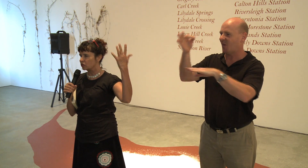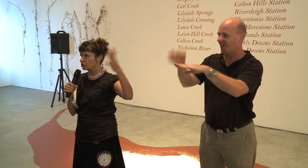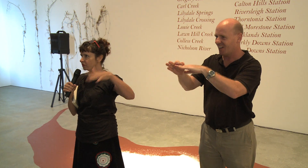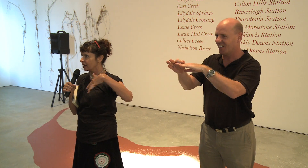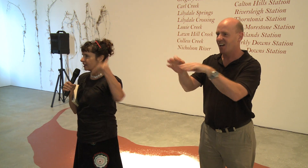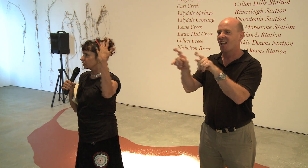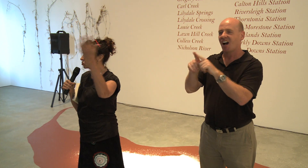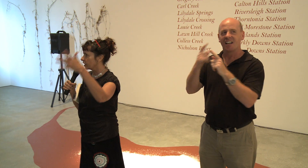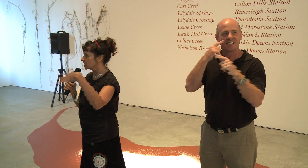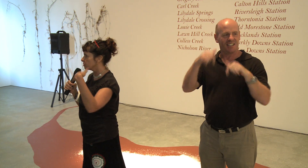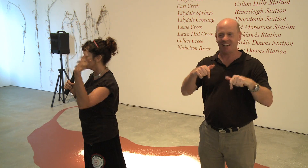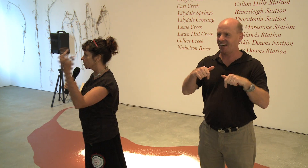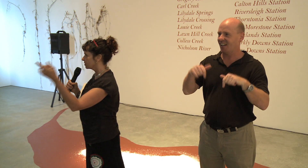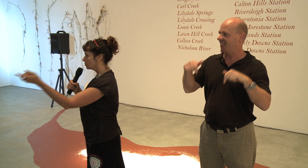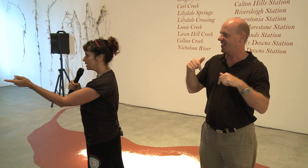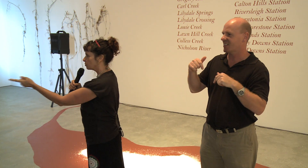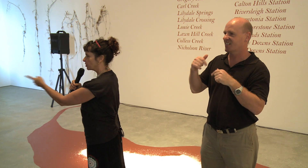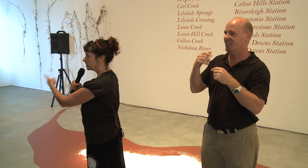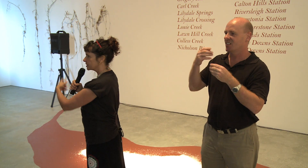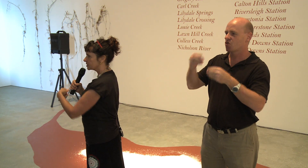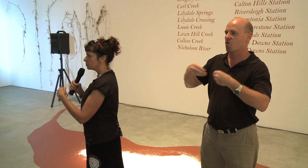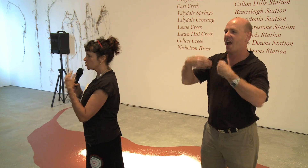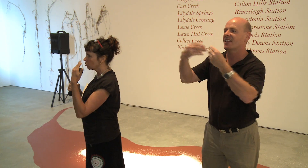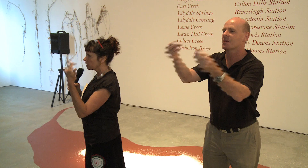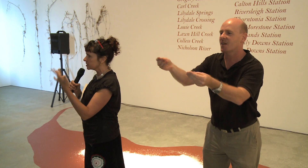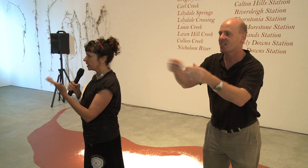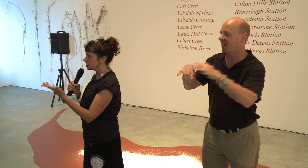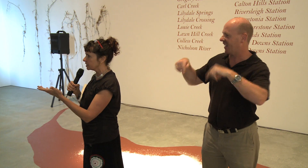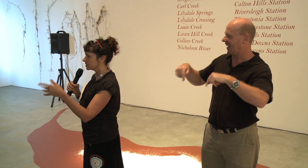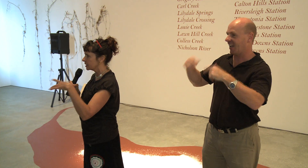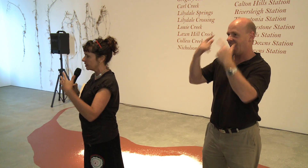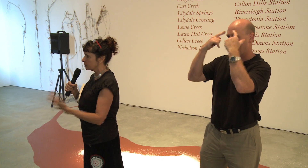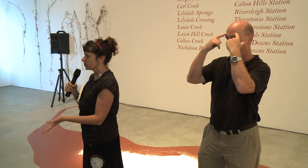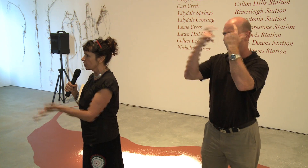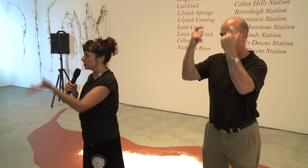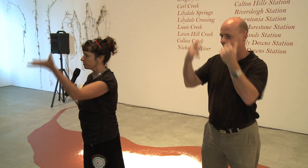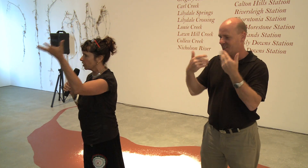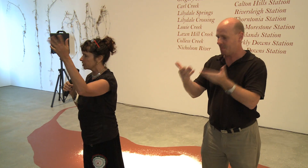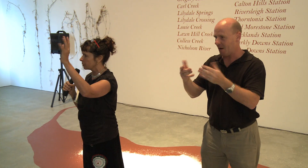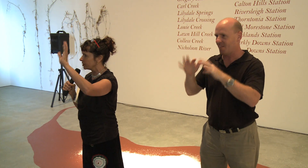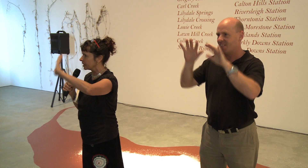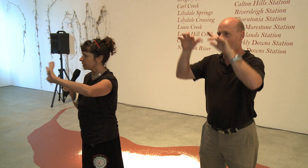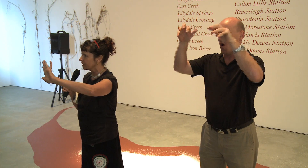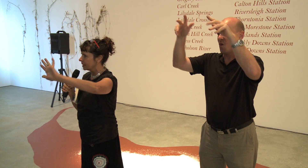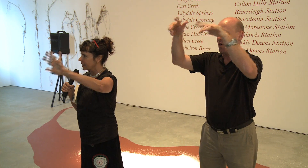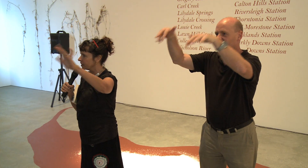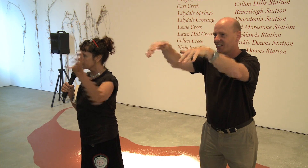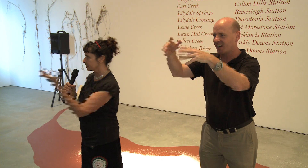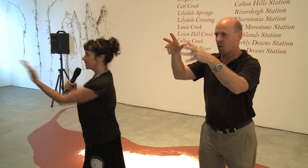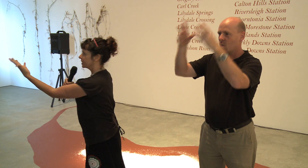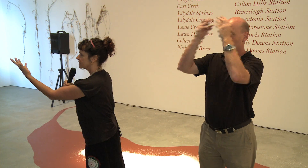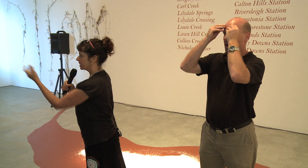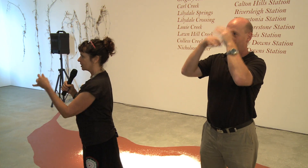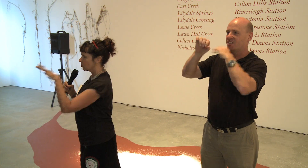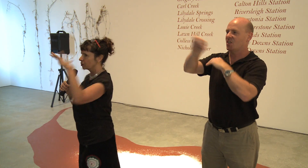can imagine this transmission, even within this exhibition, all these ideas imploding, floating up in the air, and then